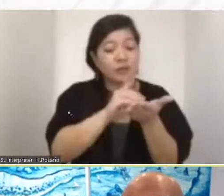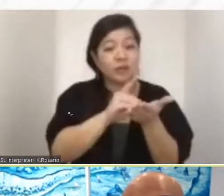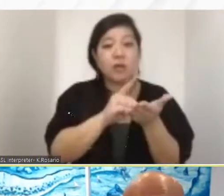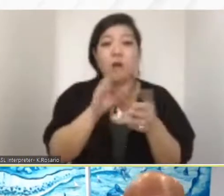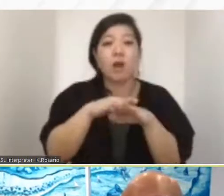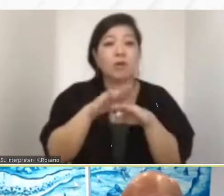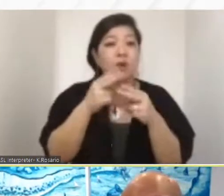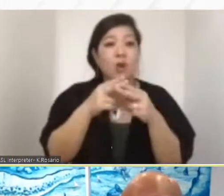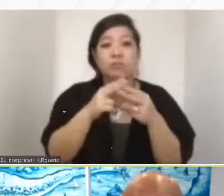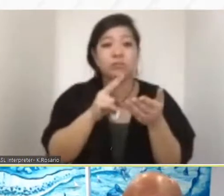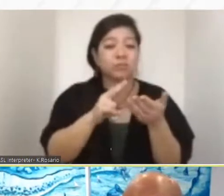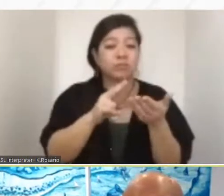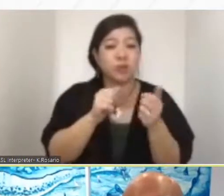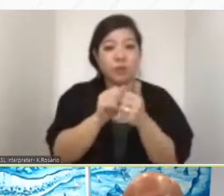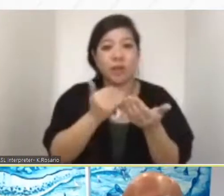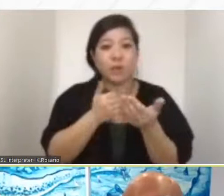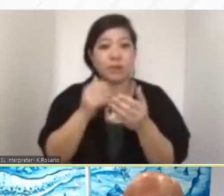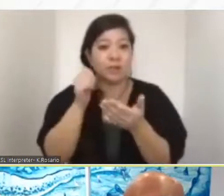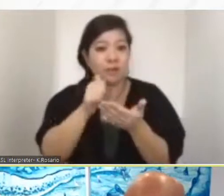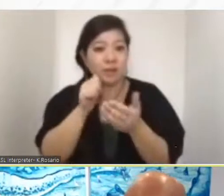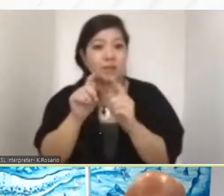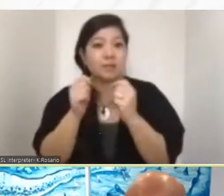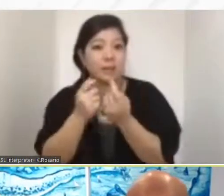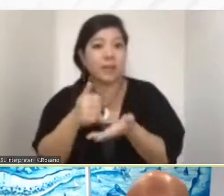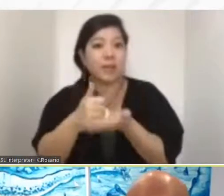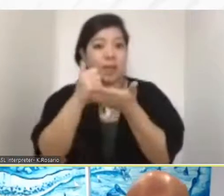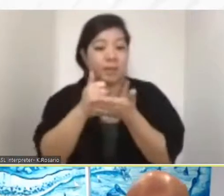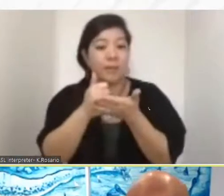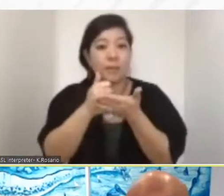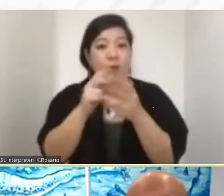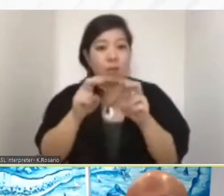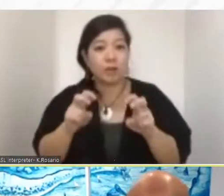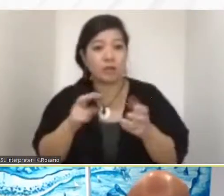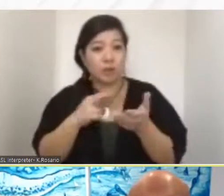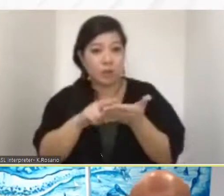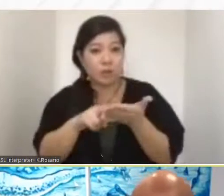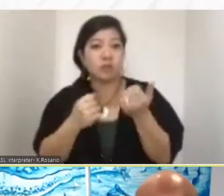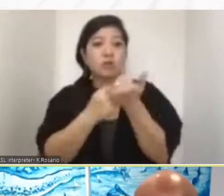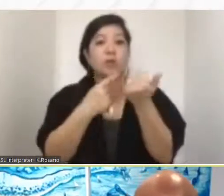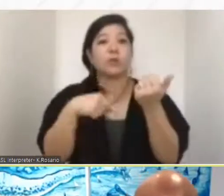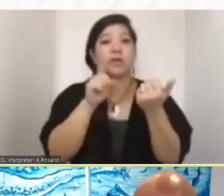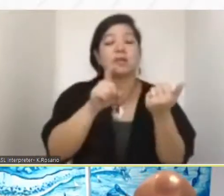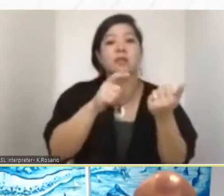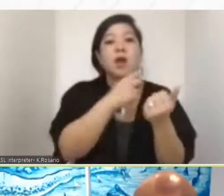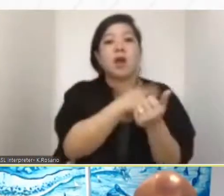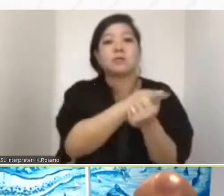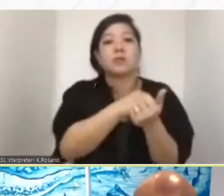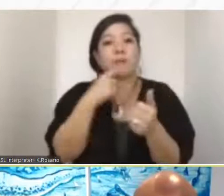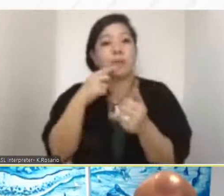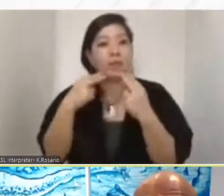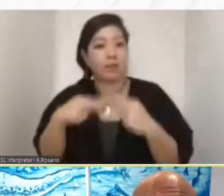sometimes daily with our team. They've been able to help us source all of the support we need at the hospital and at public health to